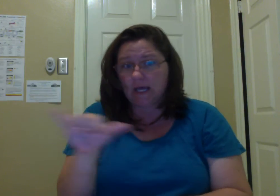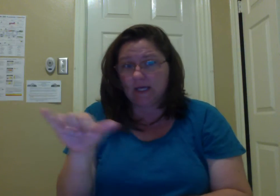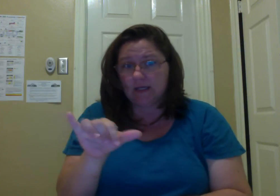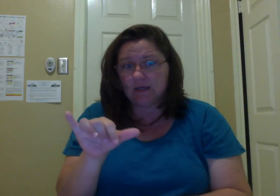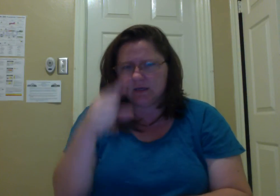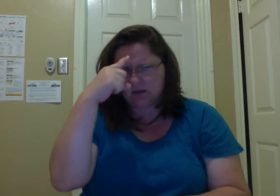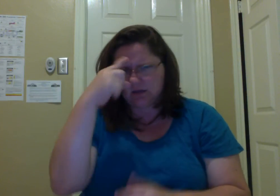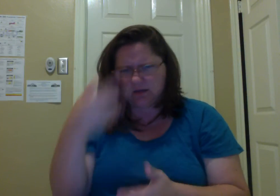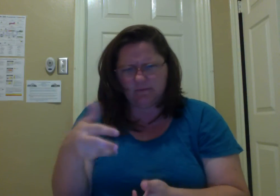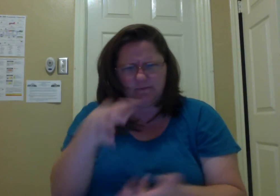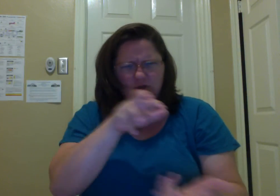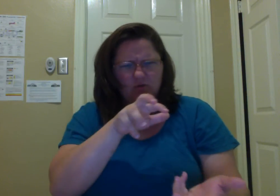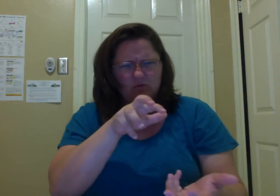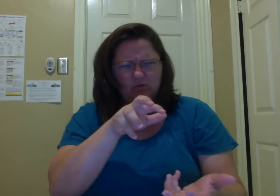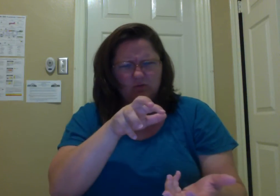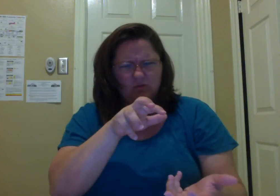like confused.